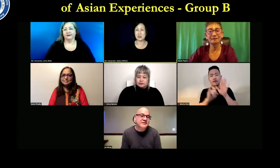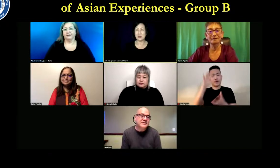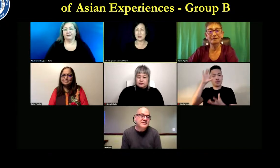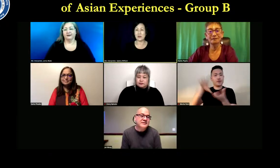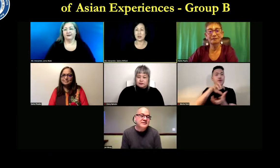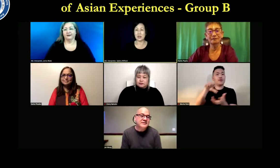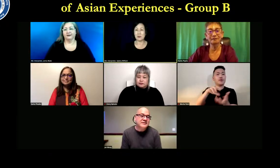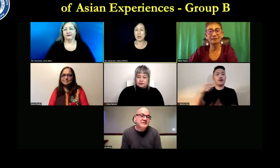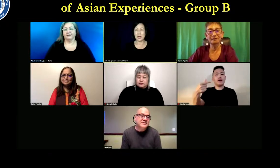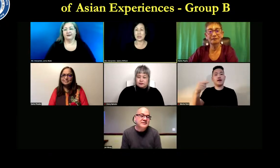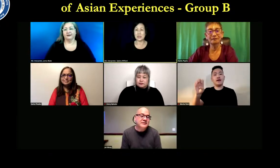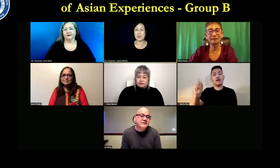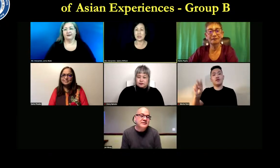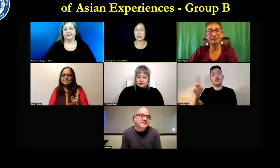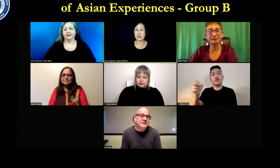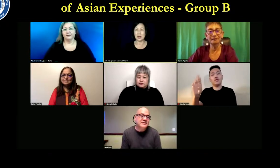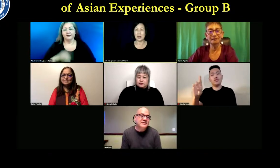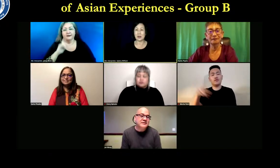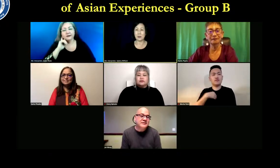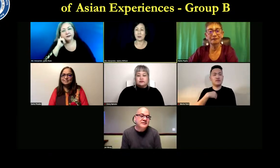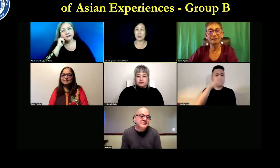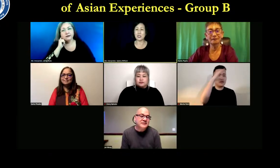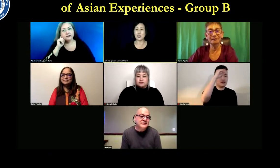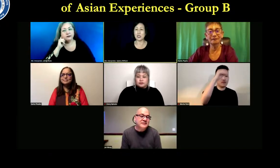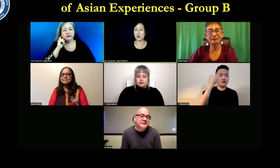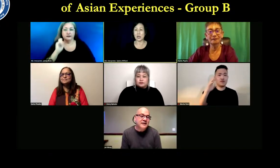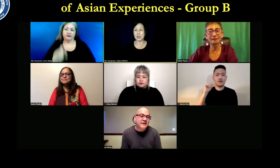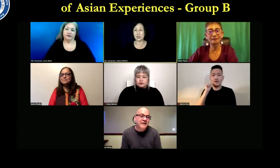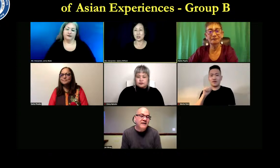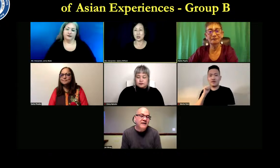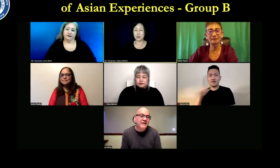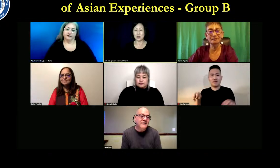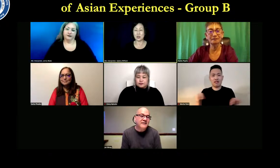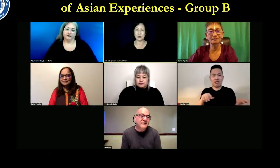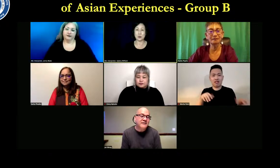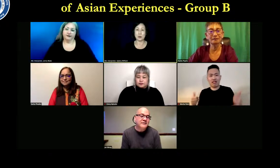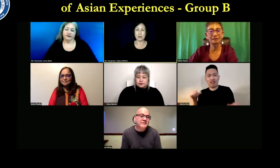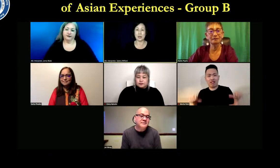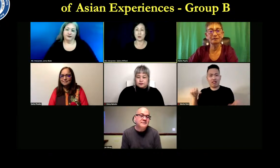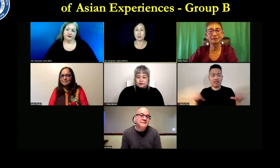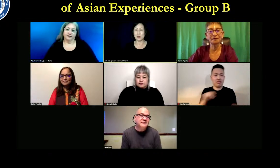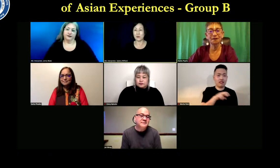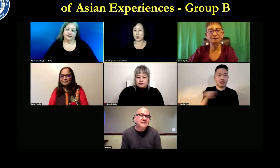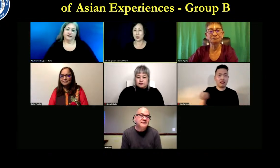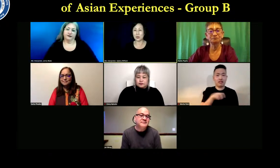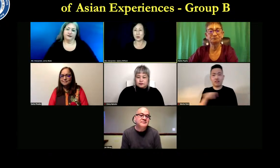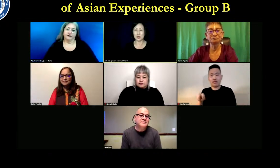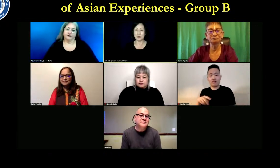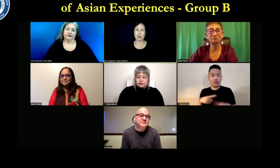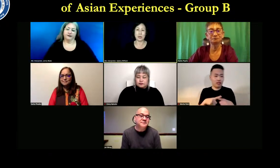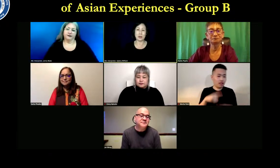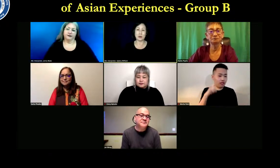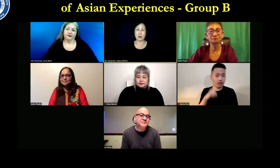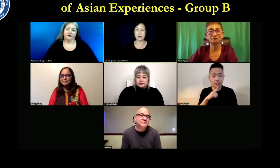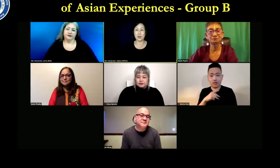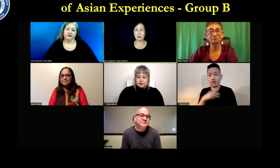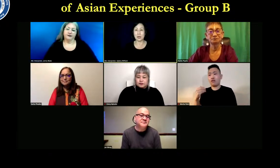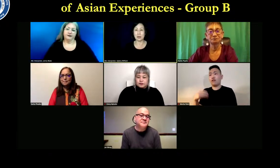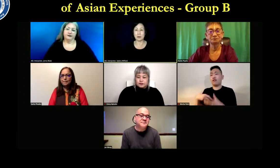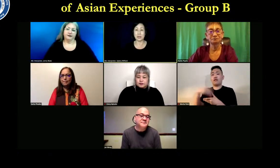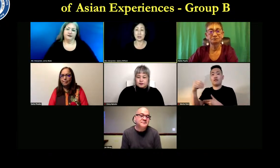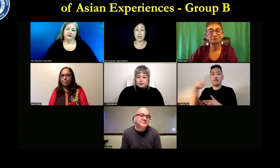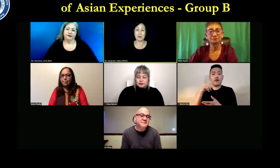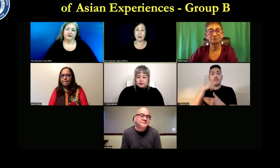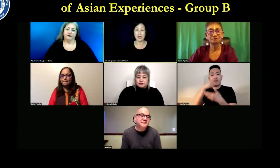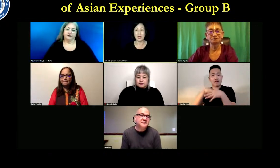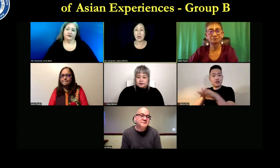about 6 or 7, and my identity, I believe my gender identity started to be, I was confused. So which, am I male, am I